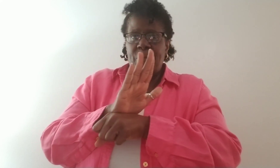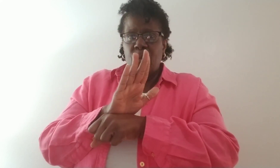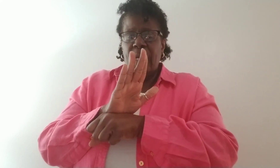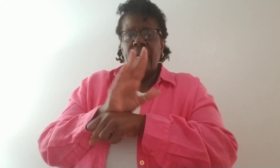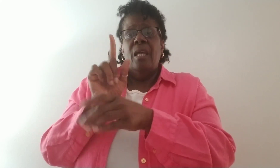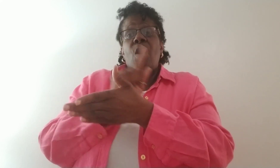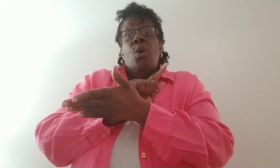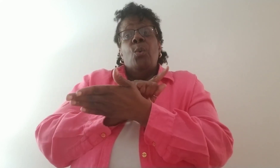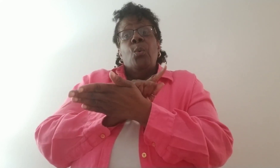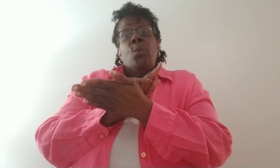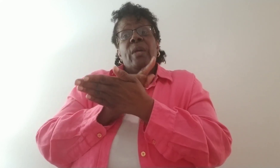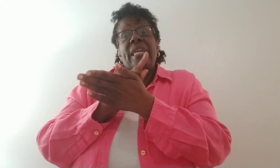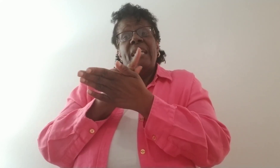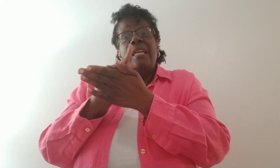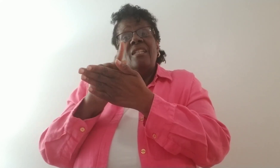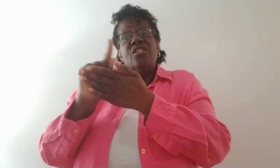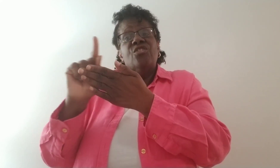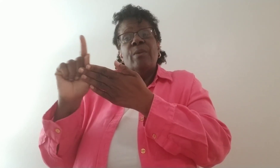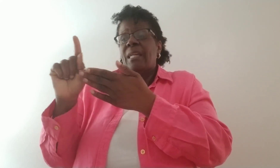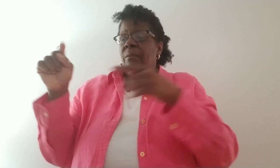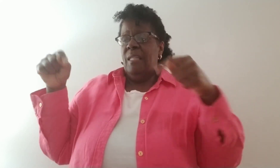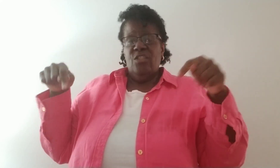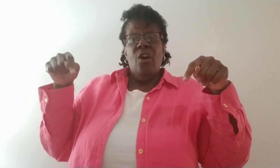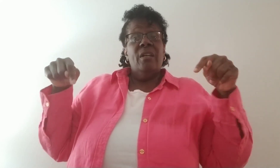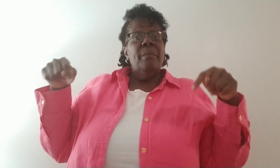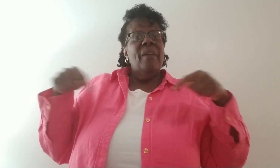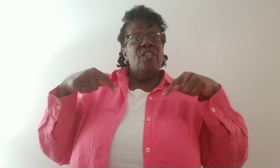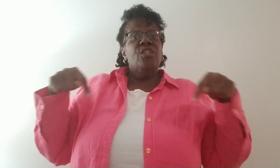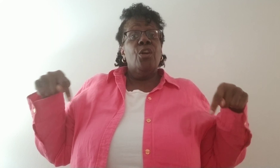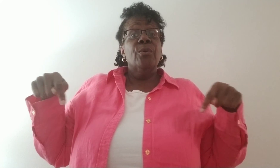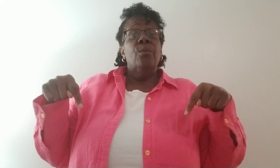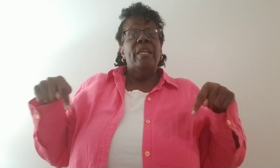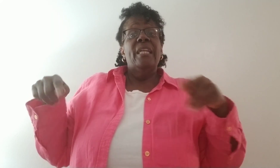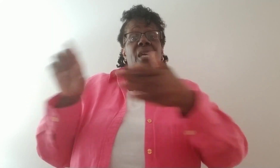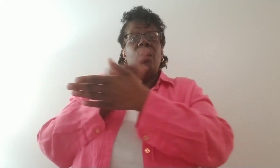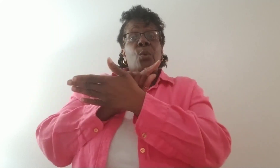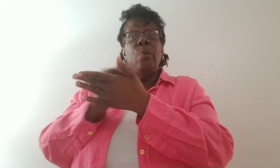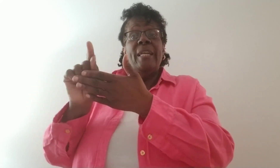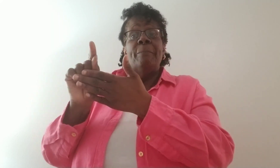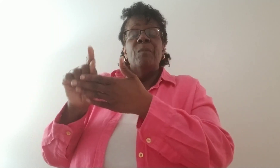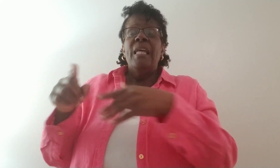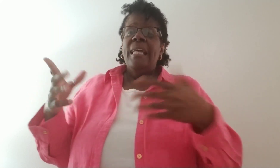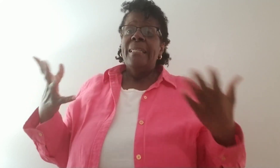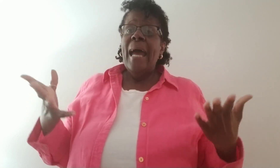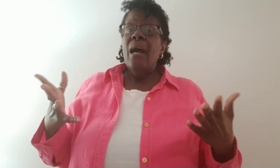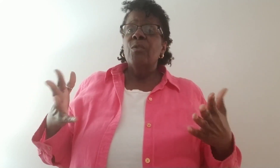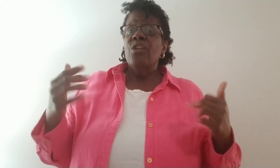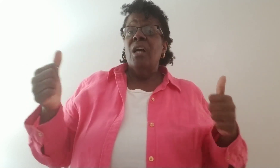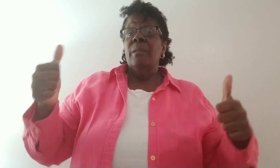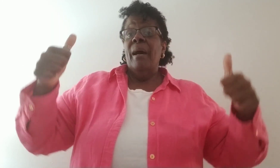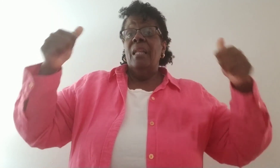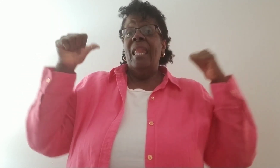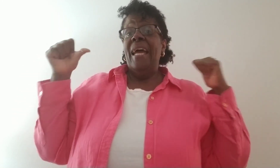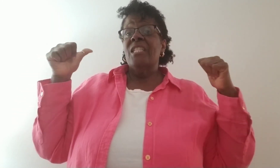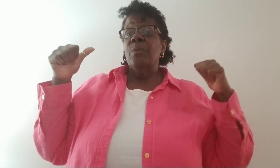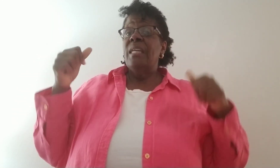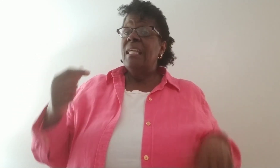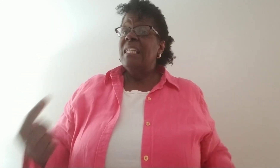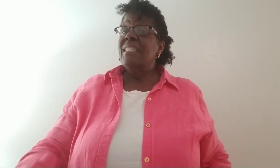Okay? Week. Just straight up. And it's talking about this current week. Week. Now, if we're talking about last week, something